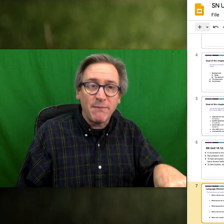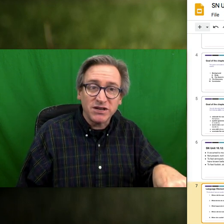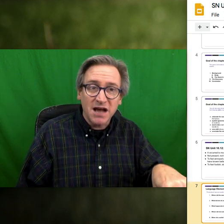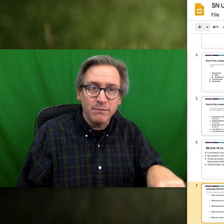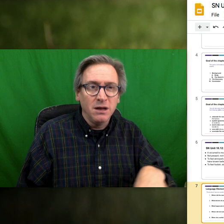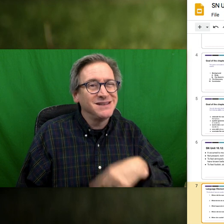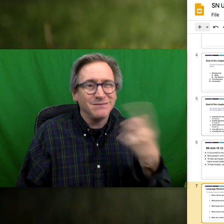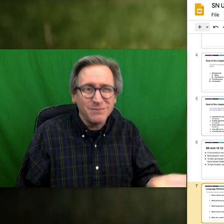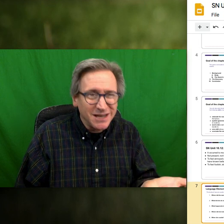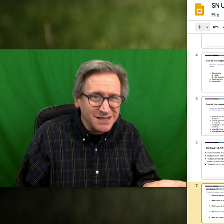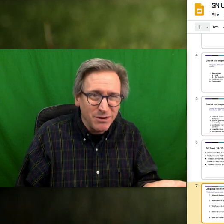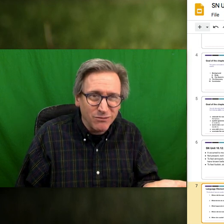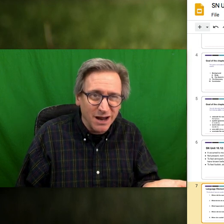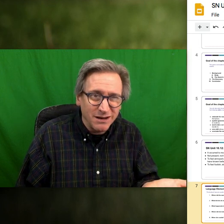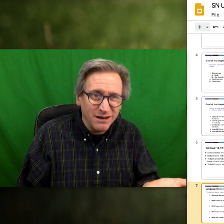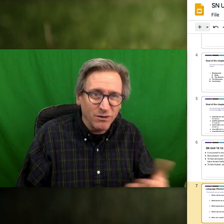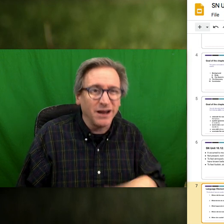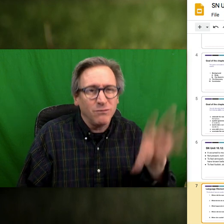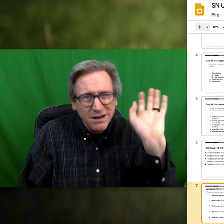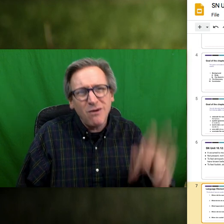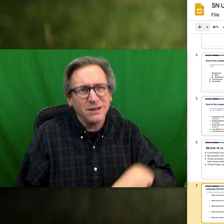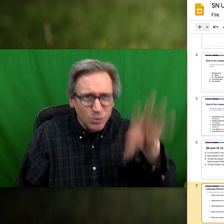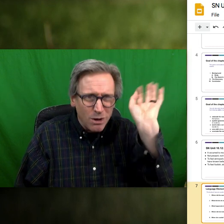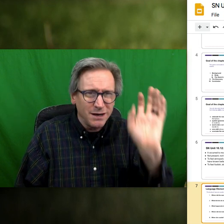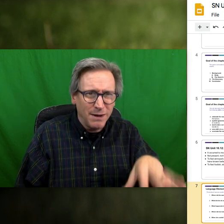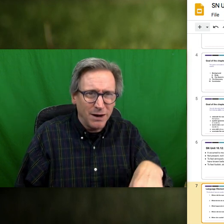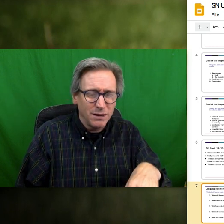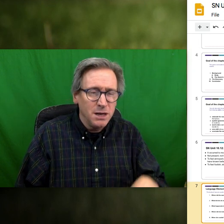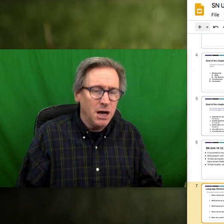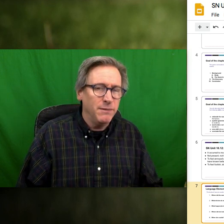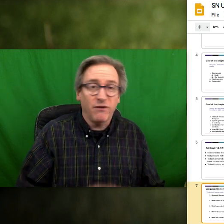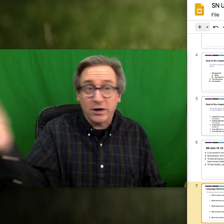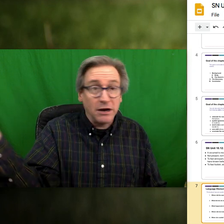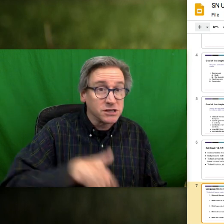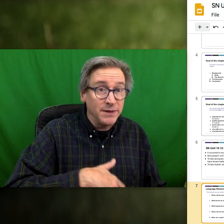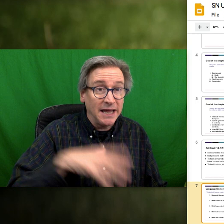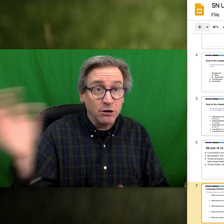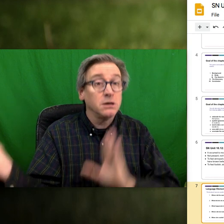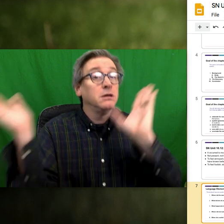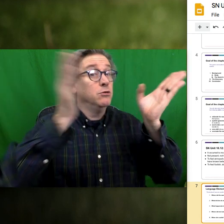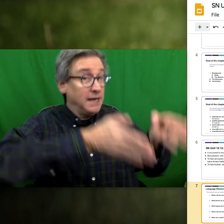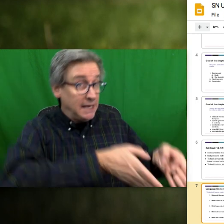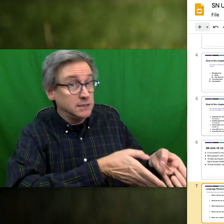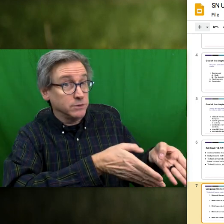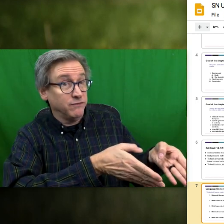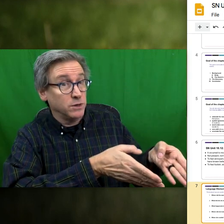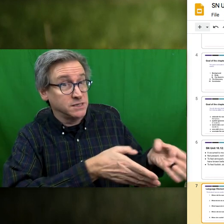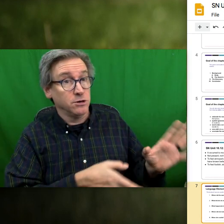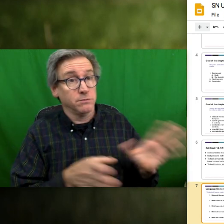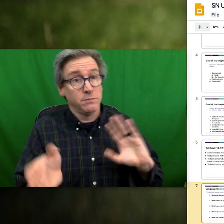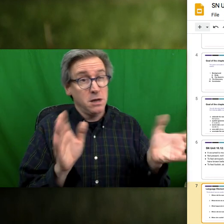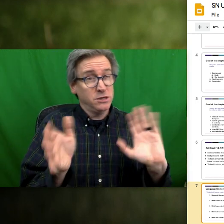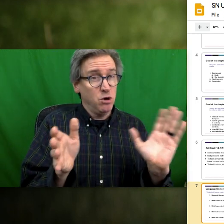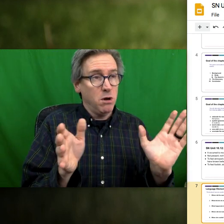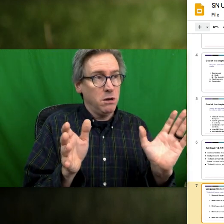set her up every time. Sometimes it gets a bit redundant and we're like, we know who you're talking about. If other characters come in later, you might need to refocus on